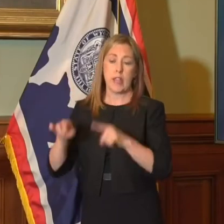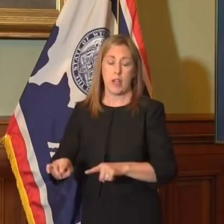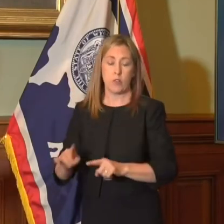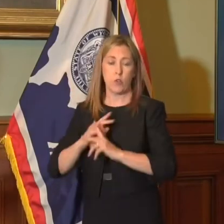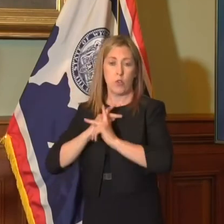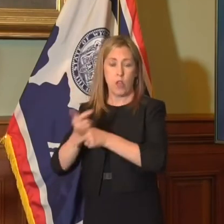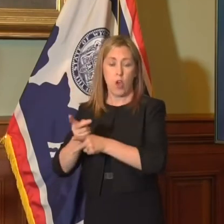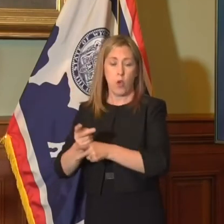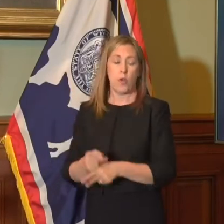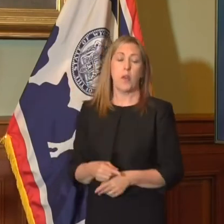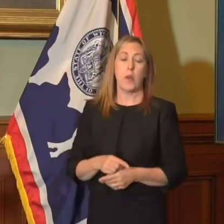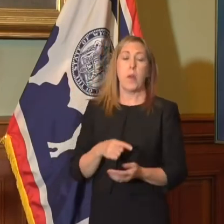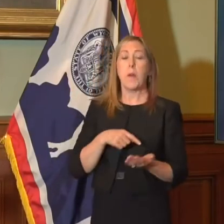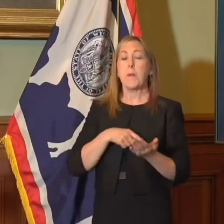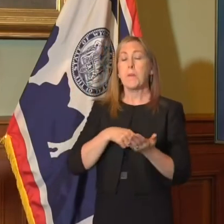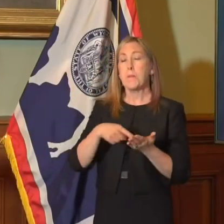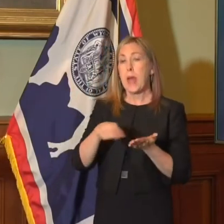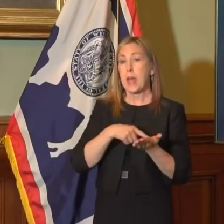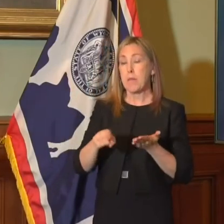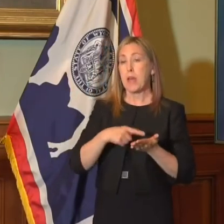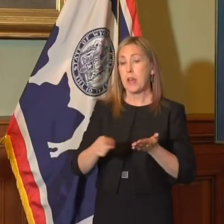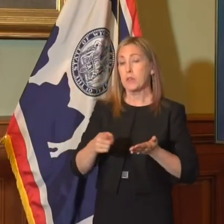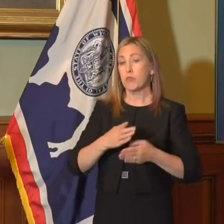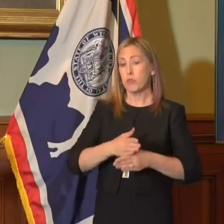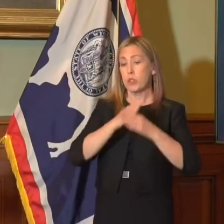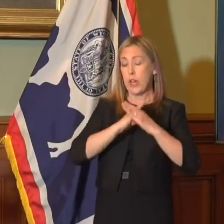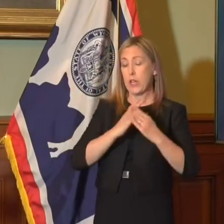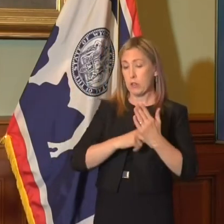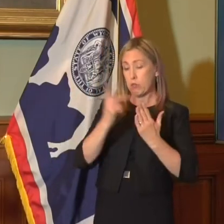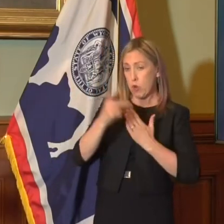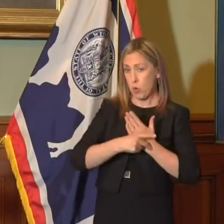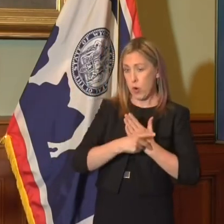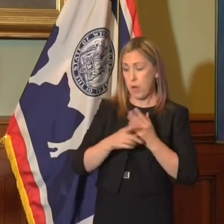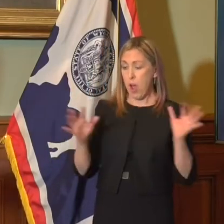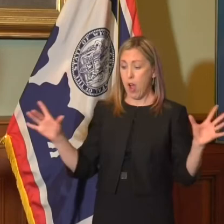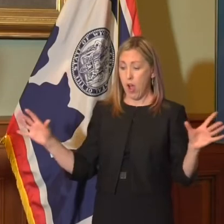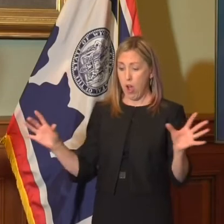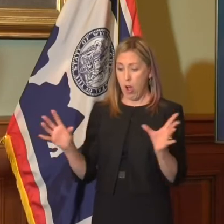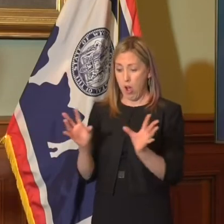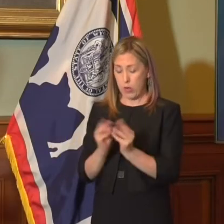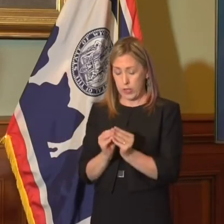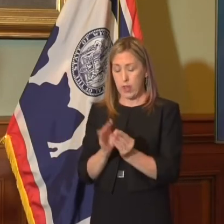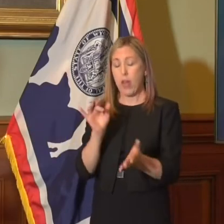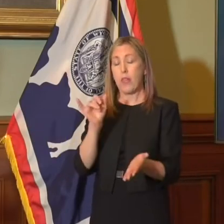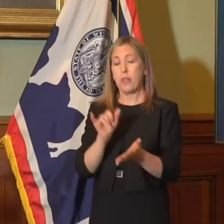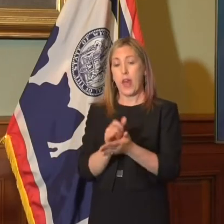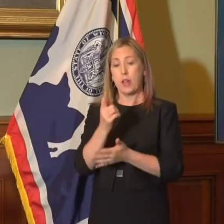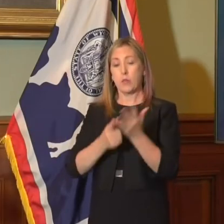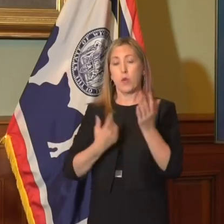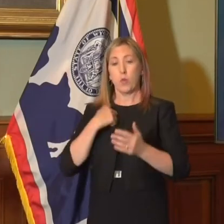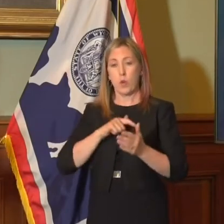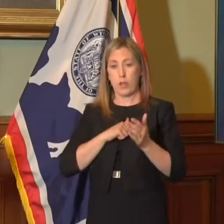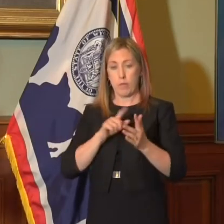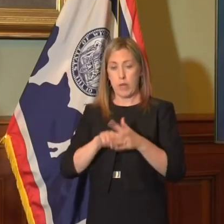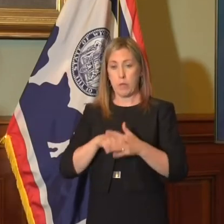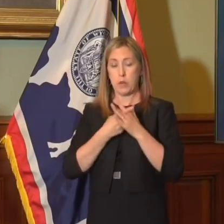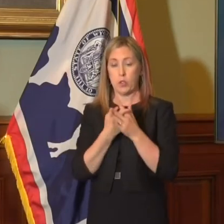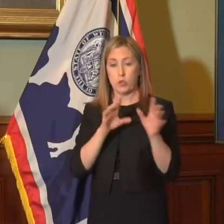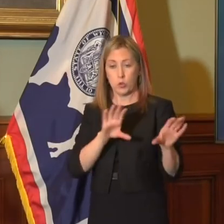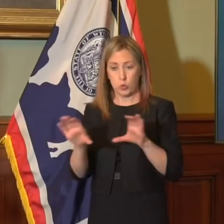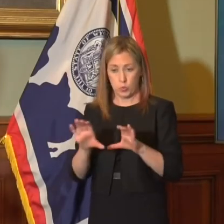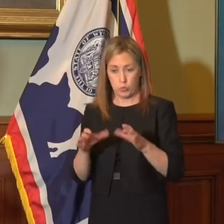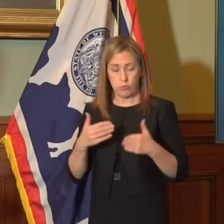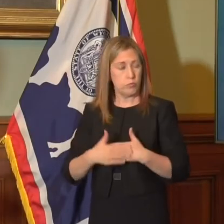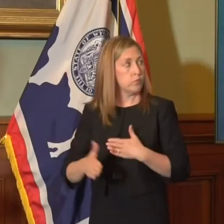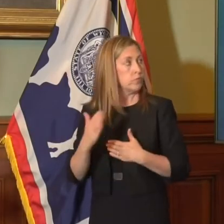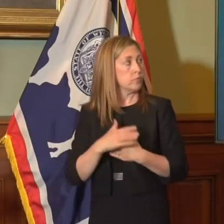payment protection program, all together, this is what we have been able to put forward so far. Next slide,